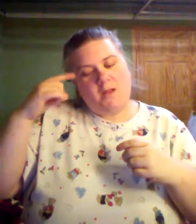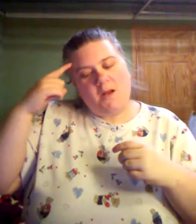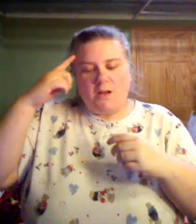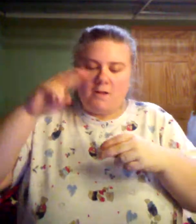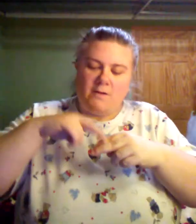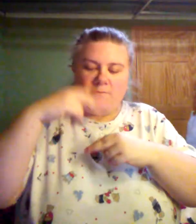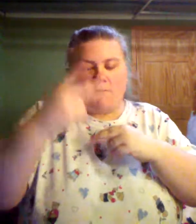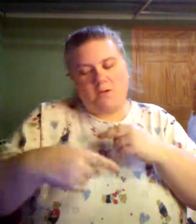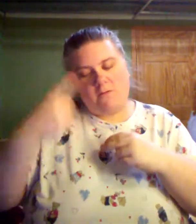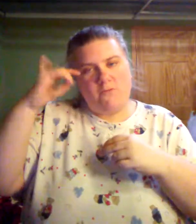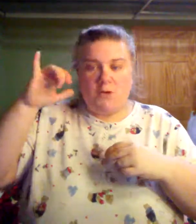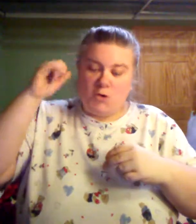I think falling for you